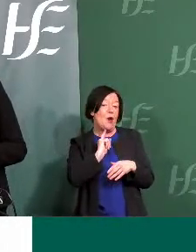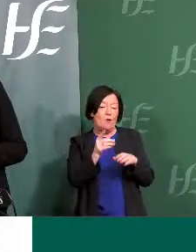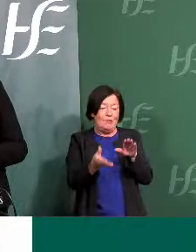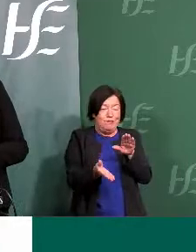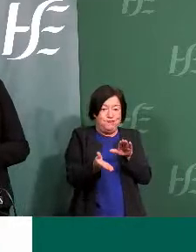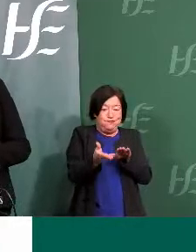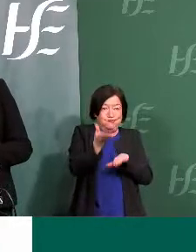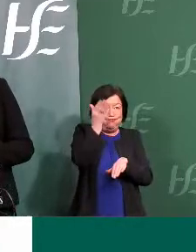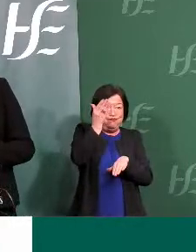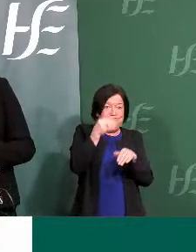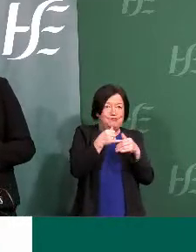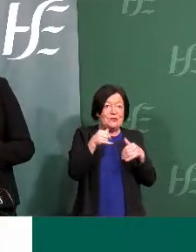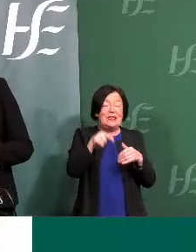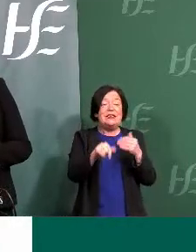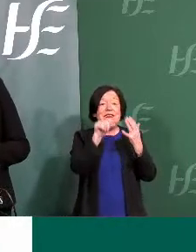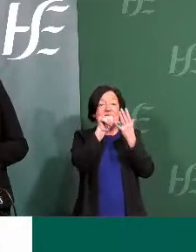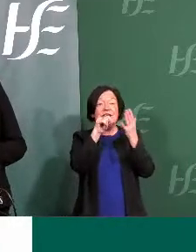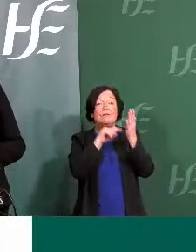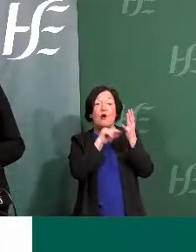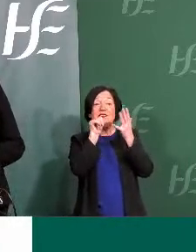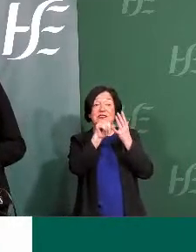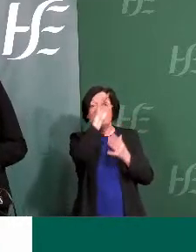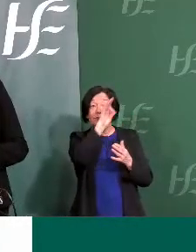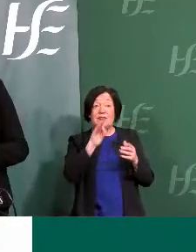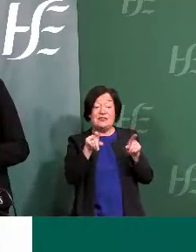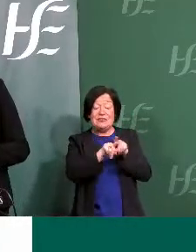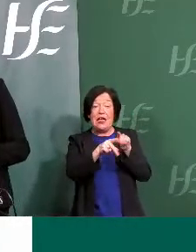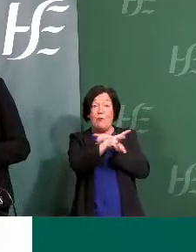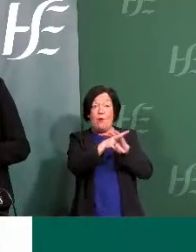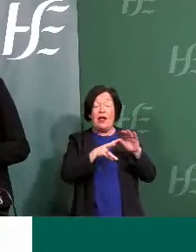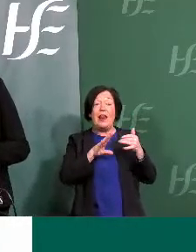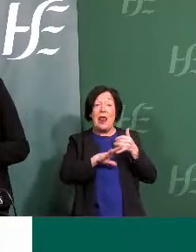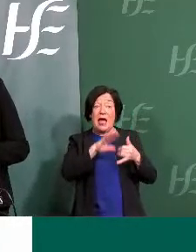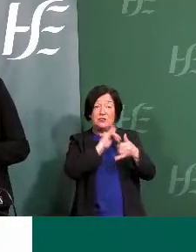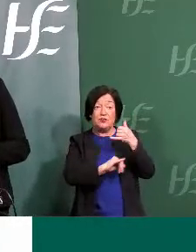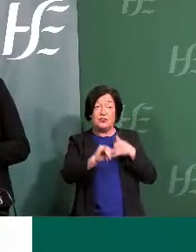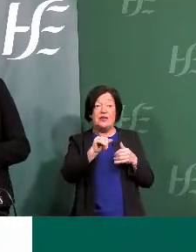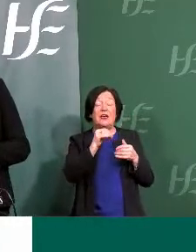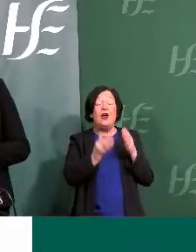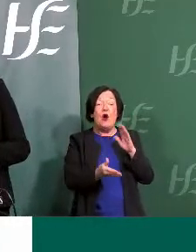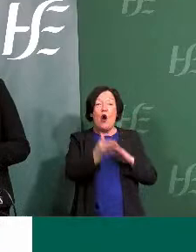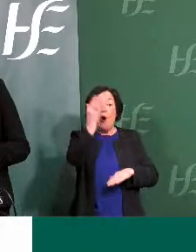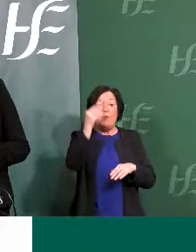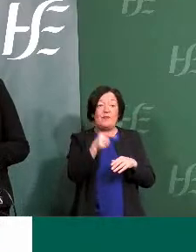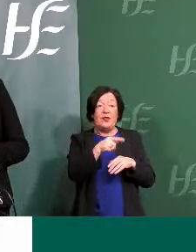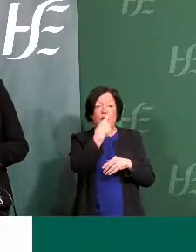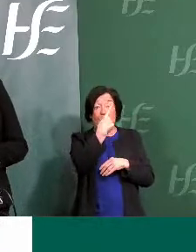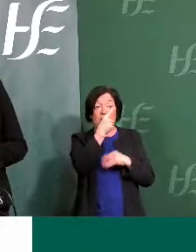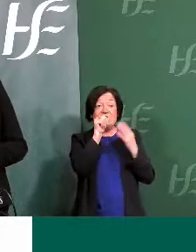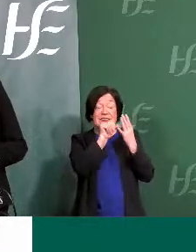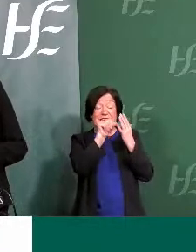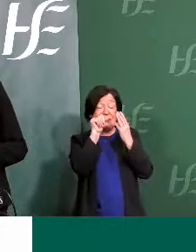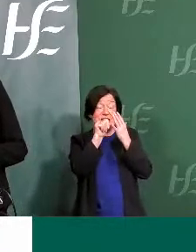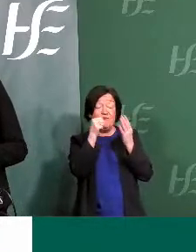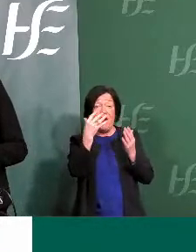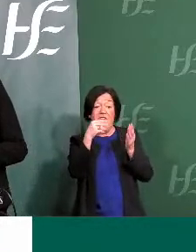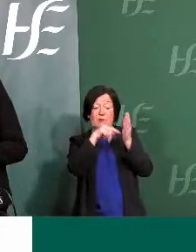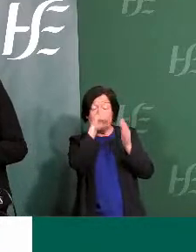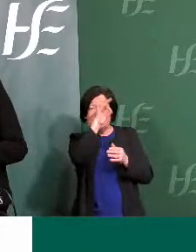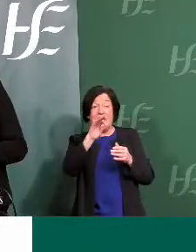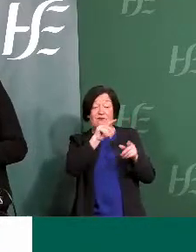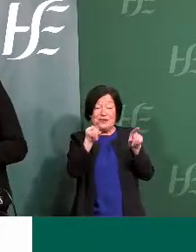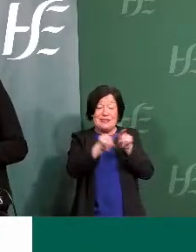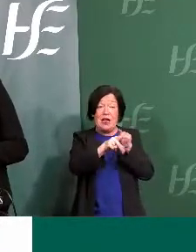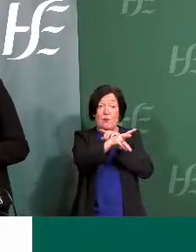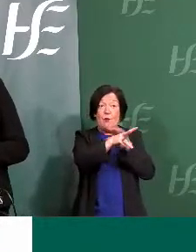up, and that's up 6.6% on the same week last year. Up very significantly, so 161.7% on the same week,